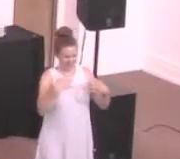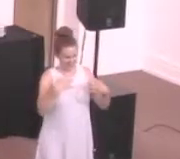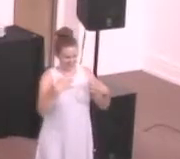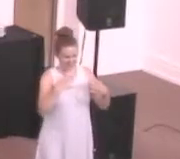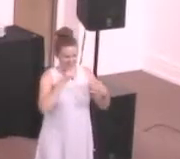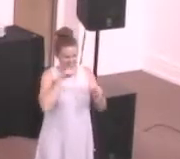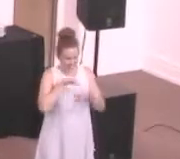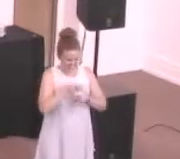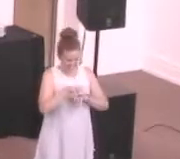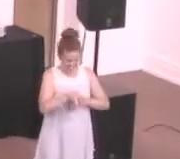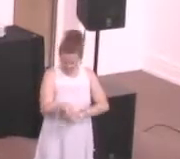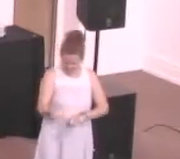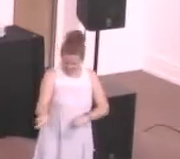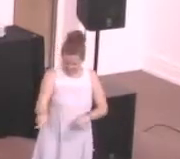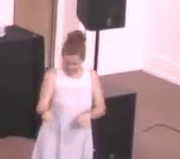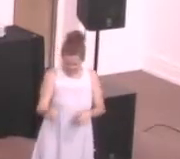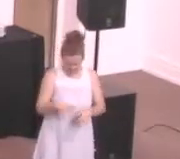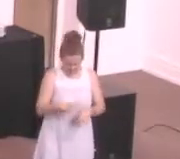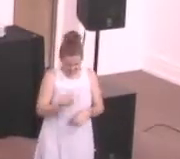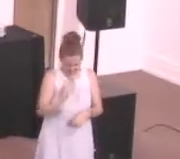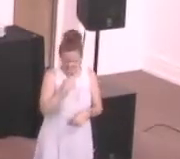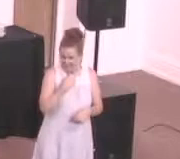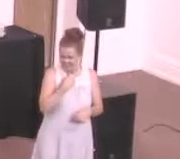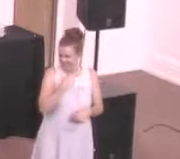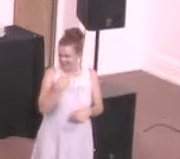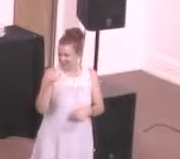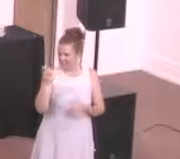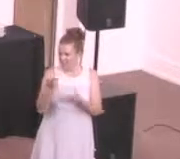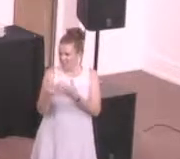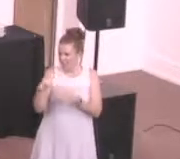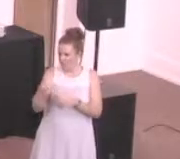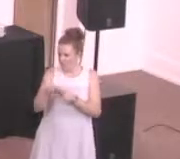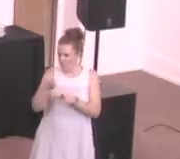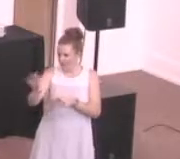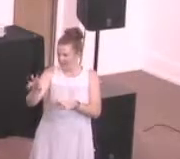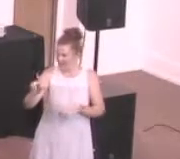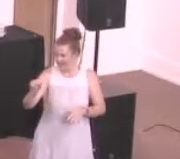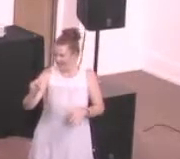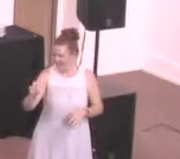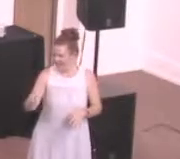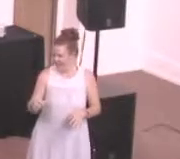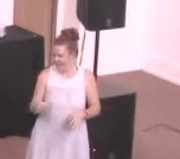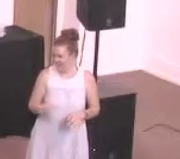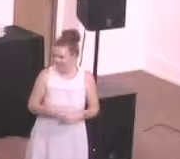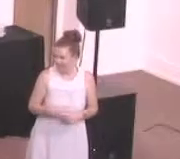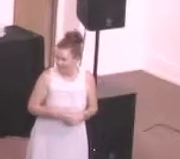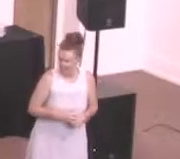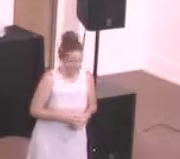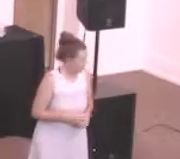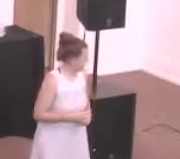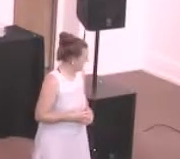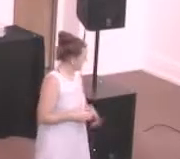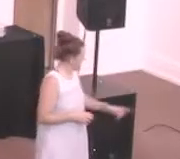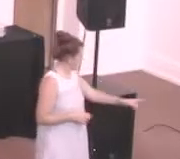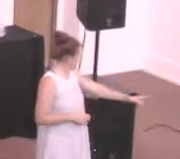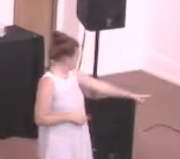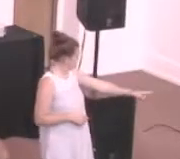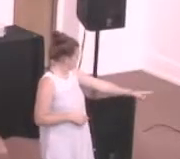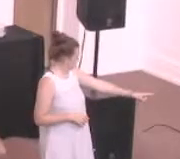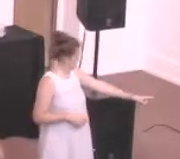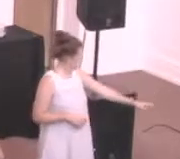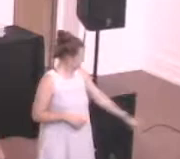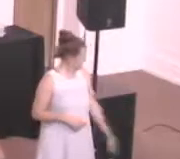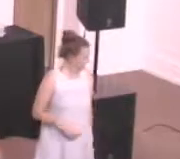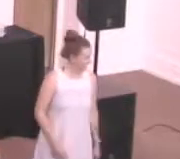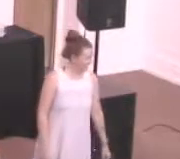him. I need someone else who wants to ride his leg. Someone little this time. You, sir, can I borrow you? Come